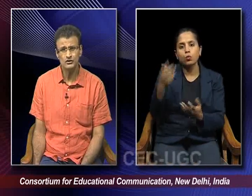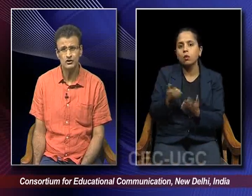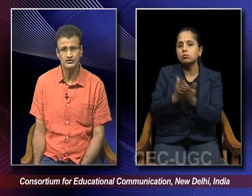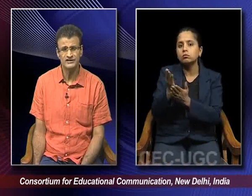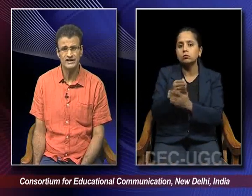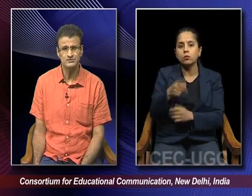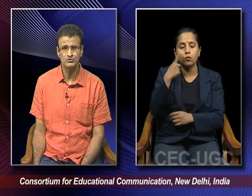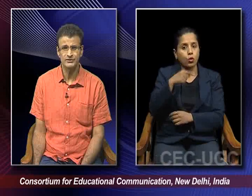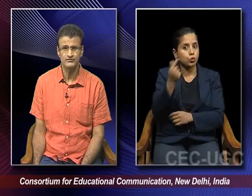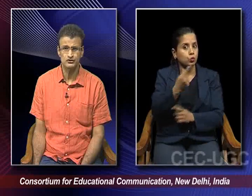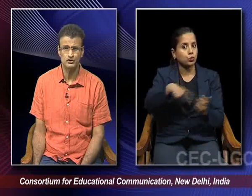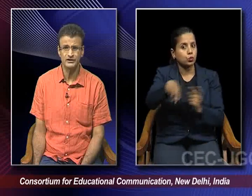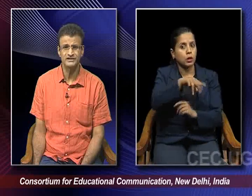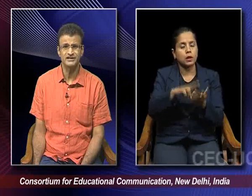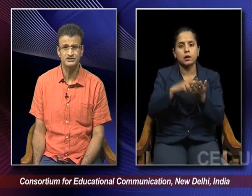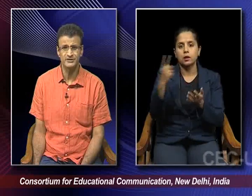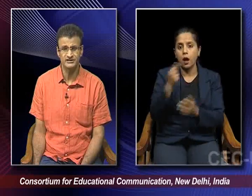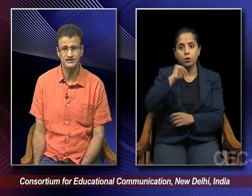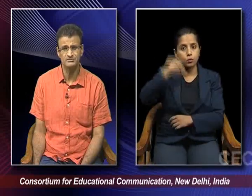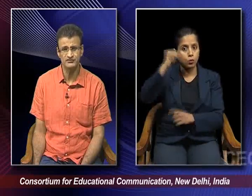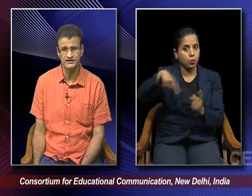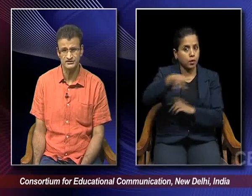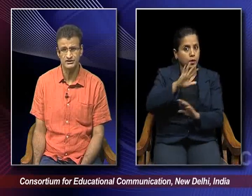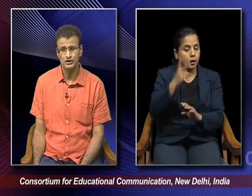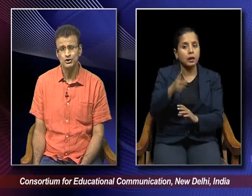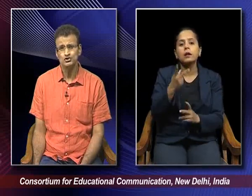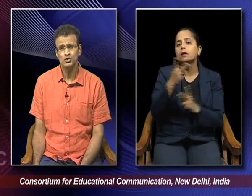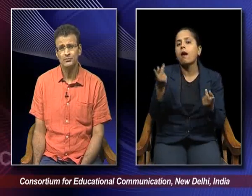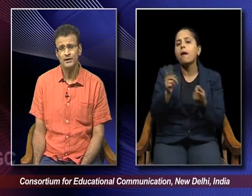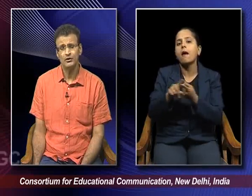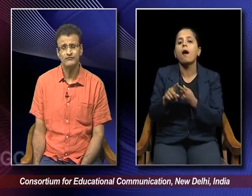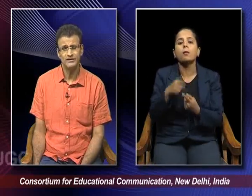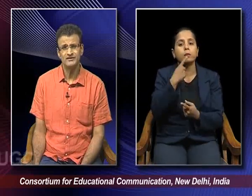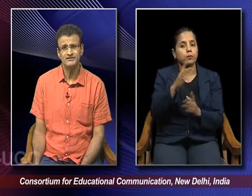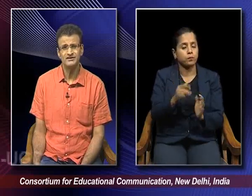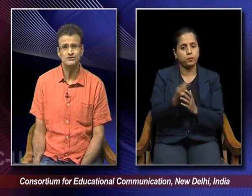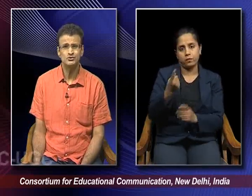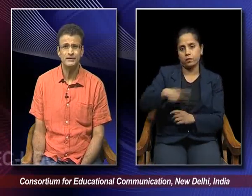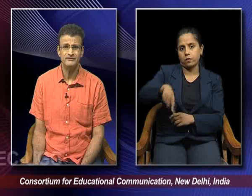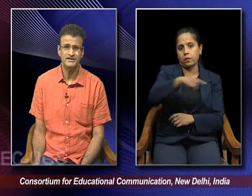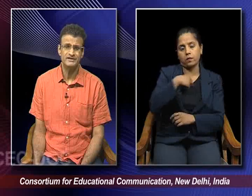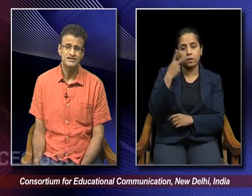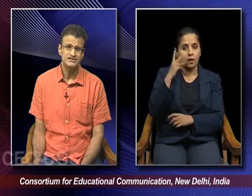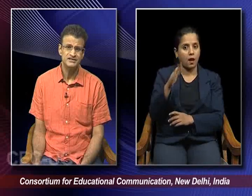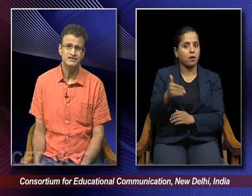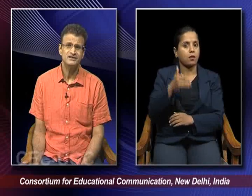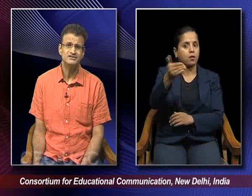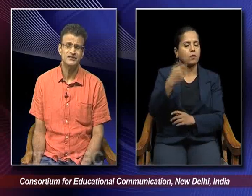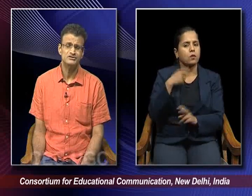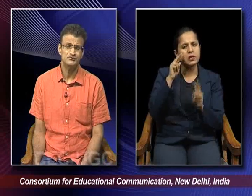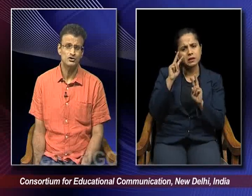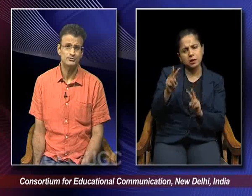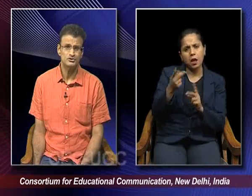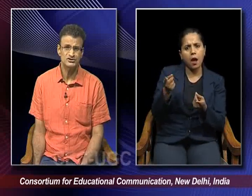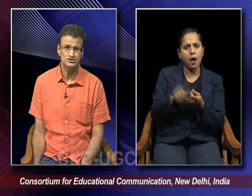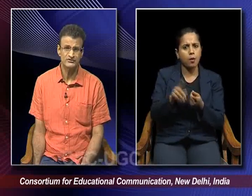for the cause of the national movement was not in their scheme of things. So when we tend to, in a way, see these kinds